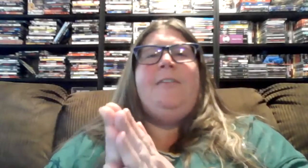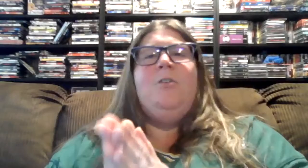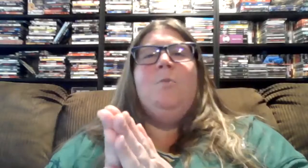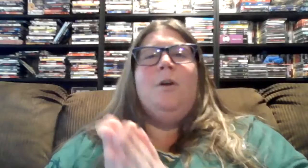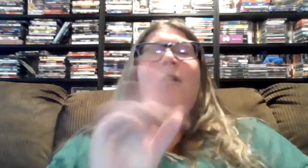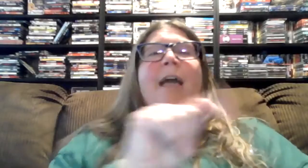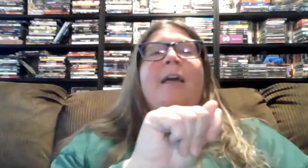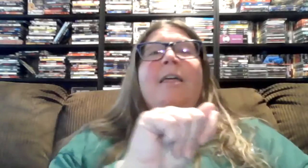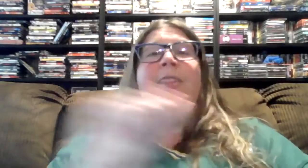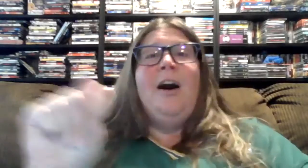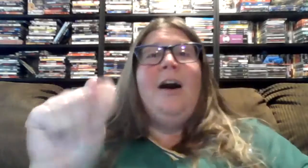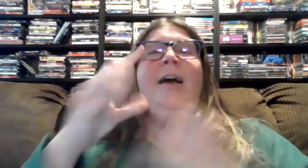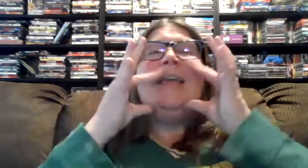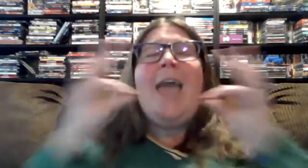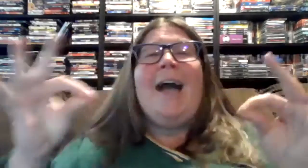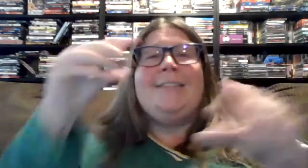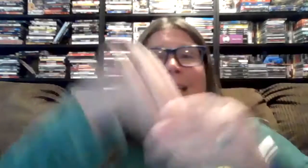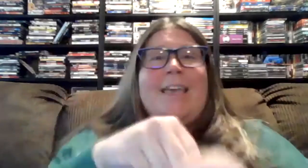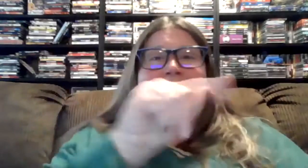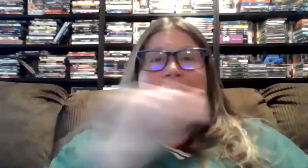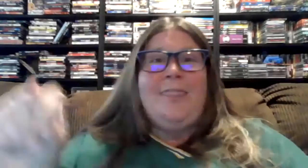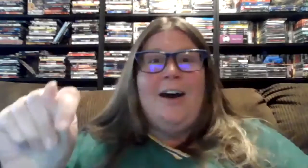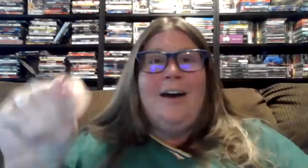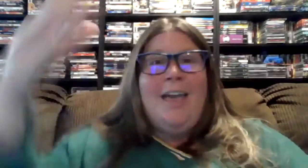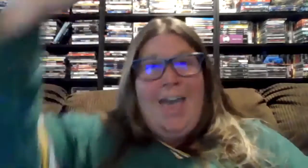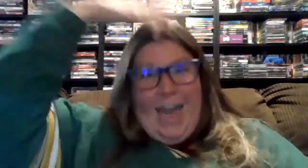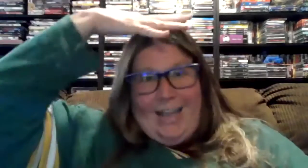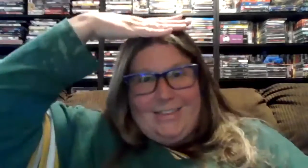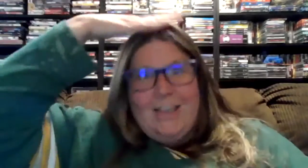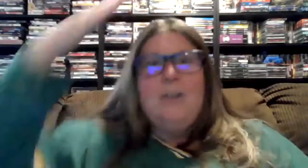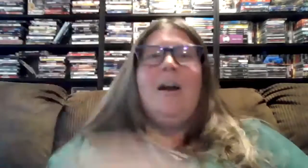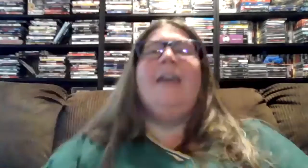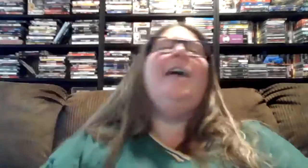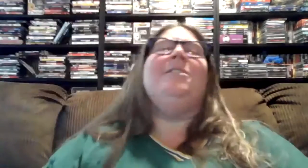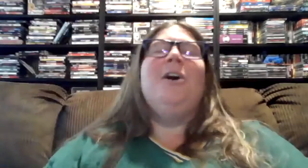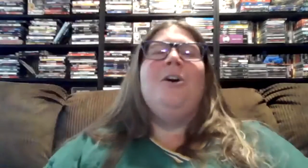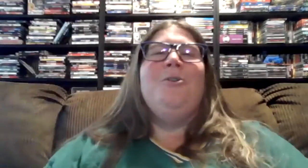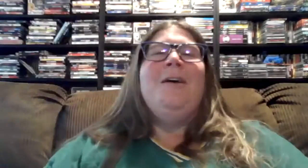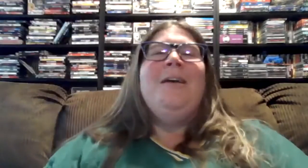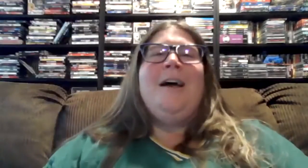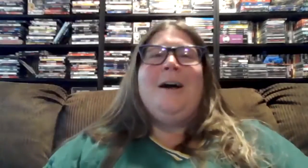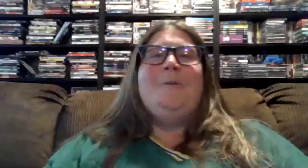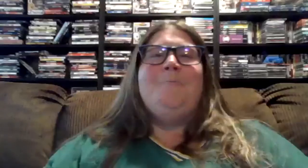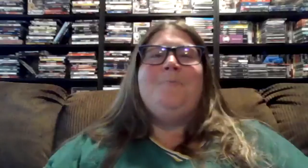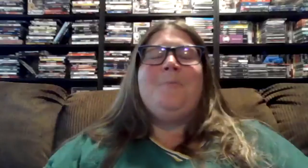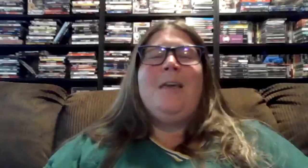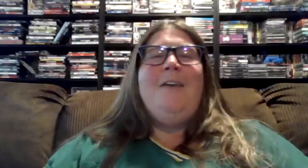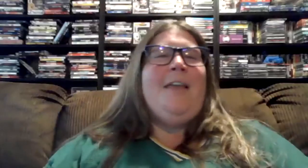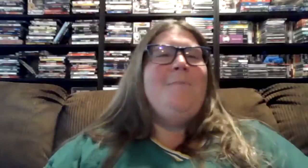single word, like the cat in the hat, right? And so if in